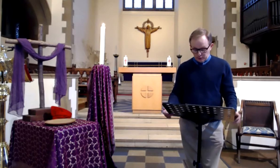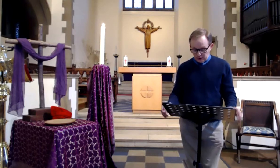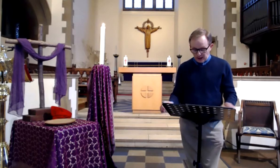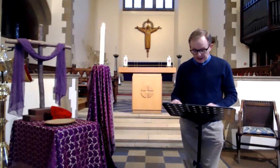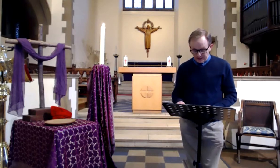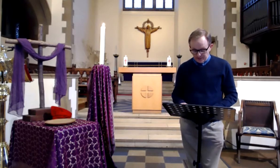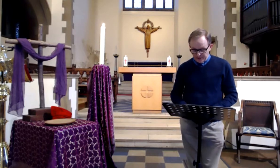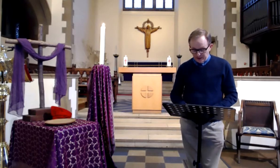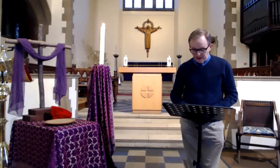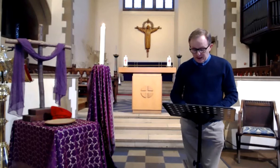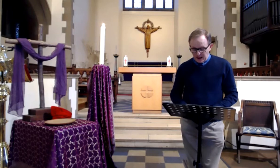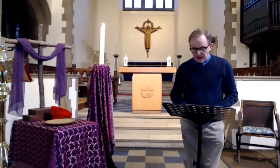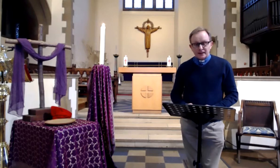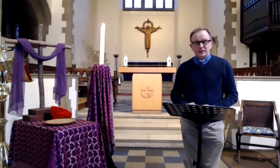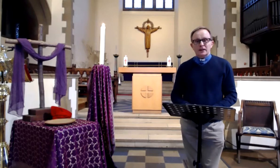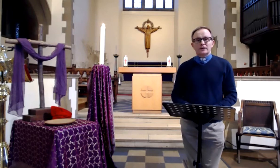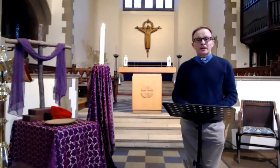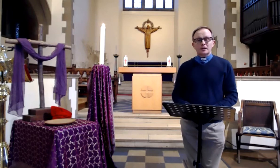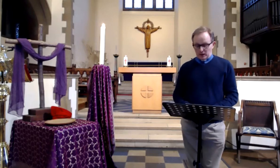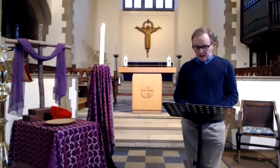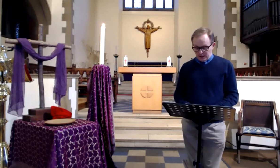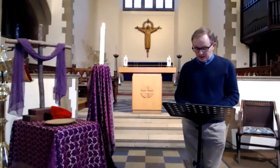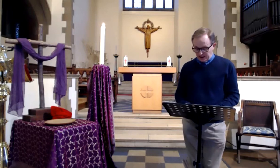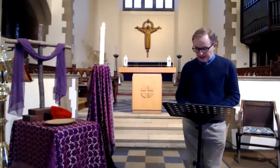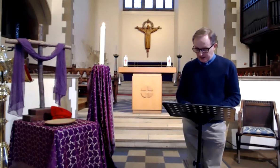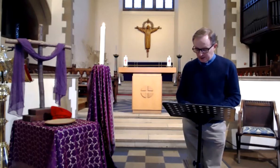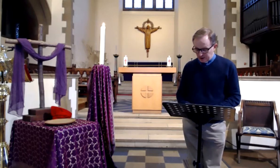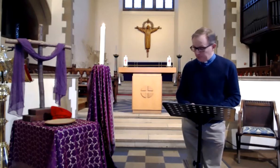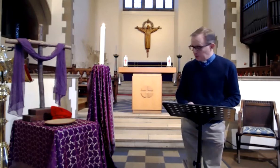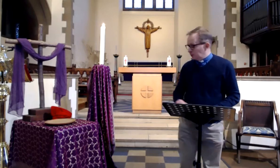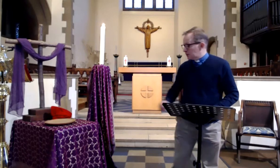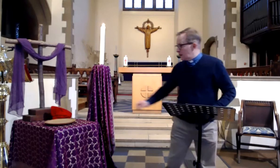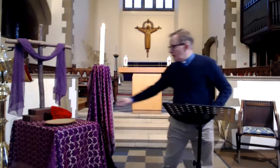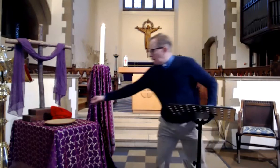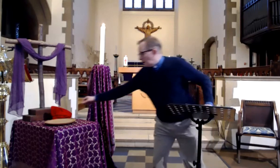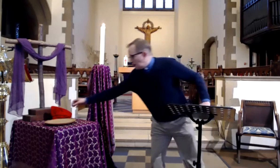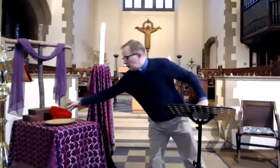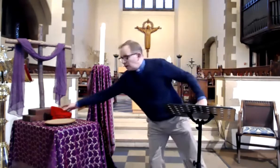pray. And this week, our symbol are